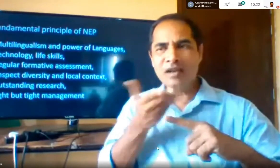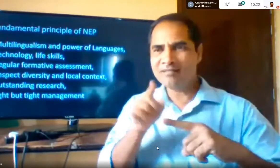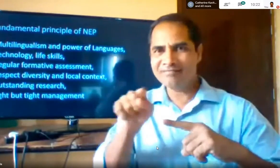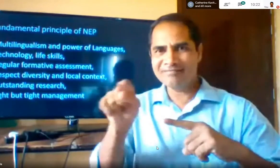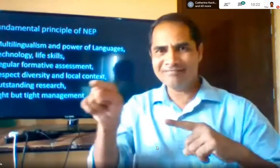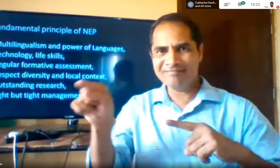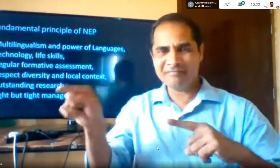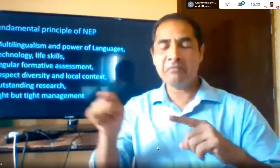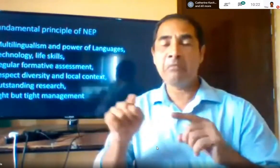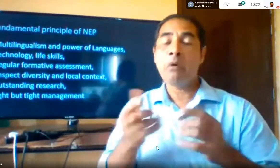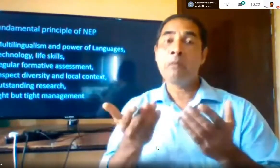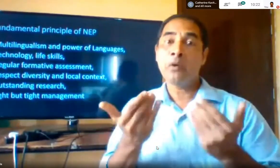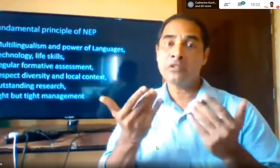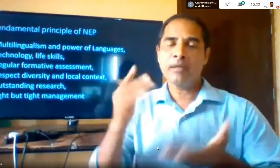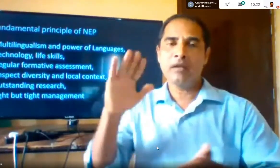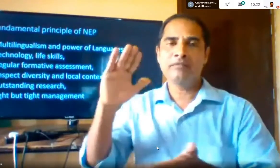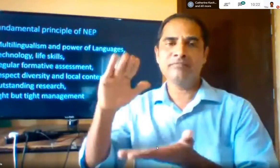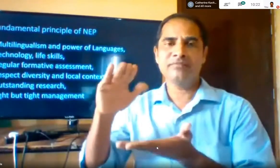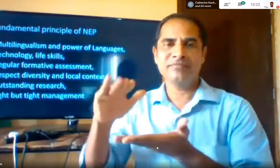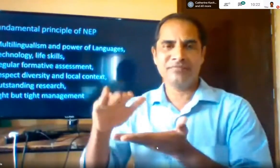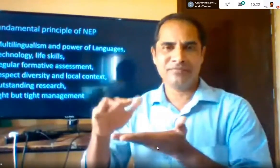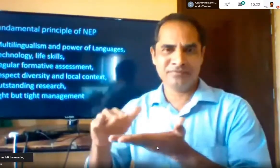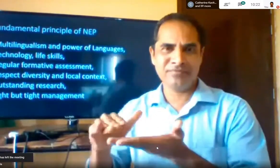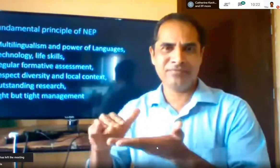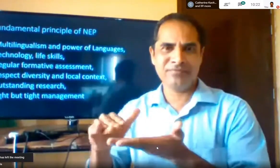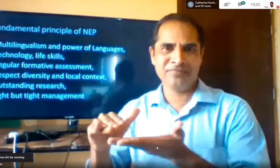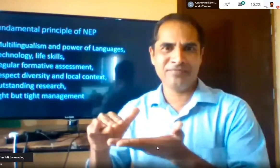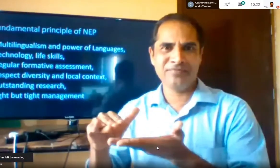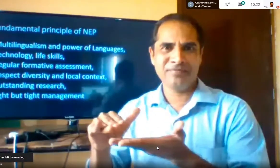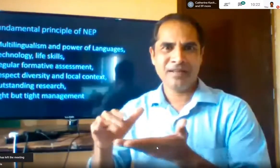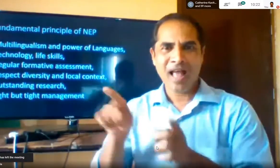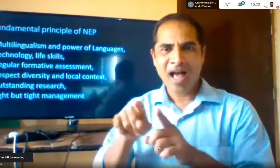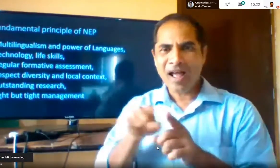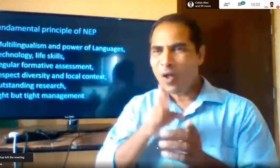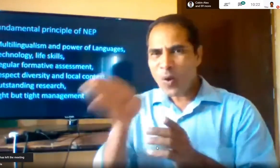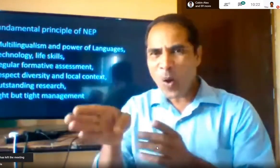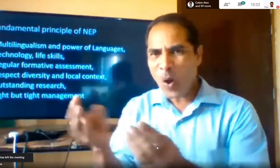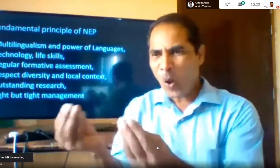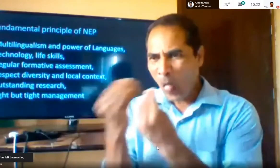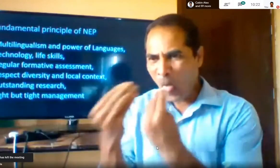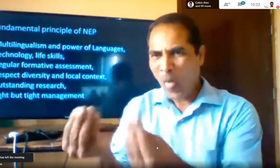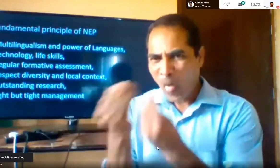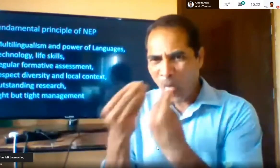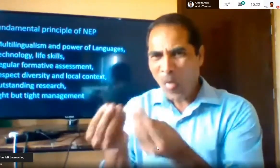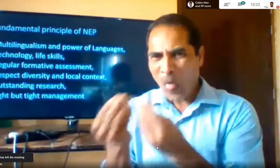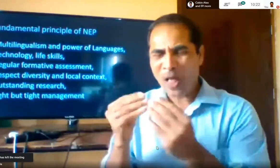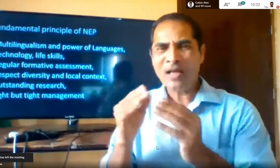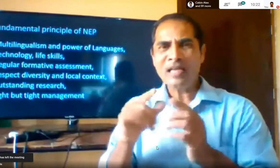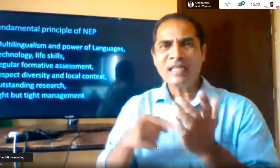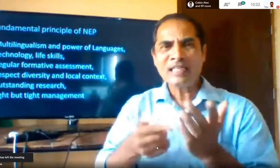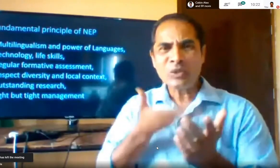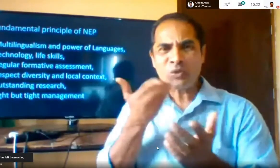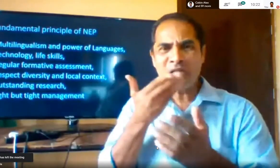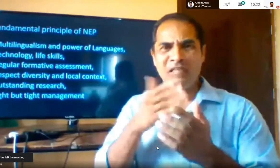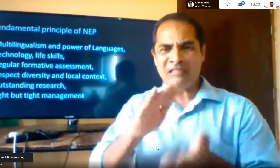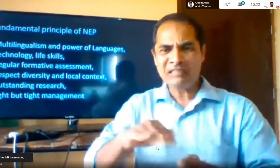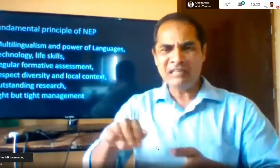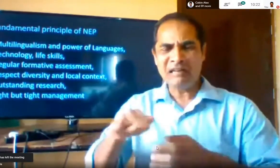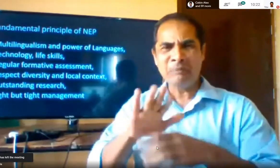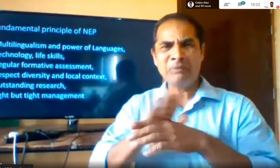Private home tuition is also it will gradually decrease.